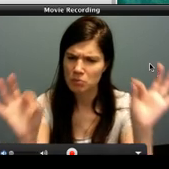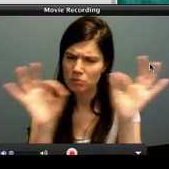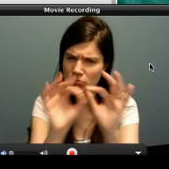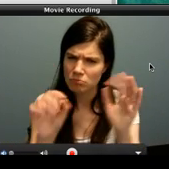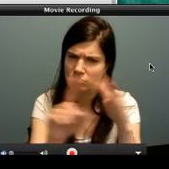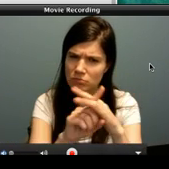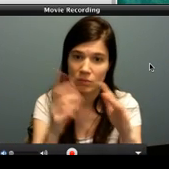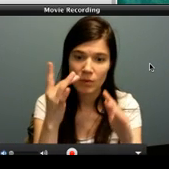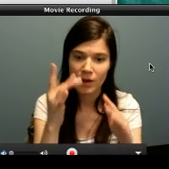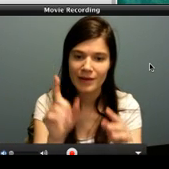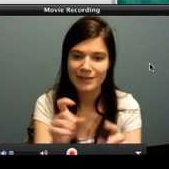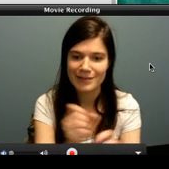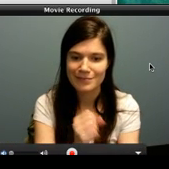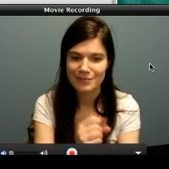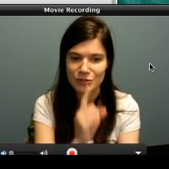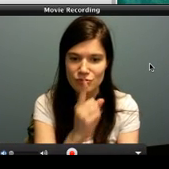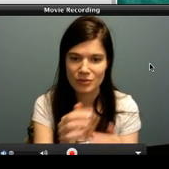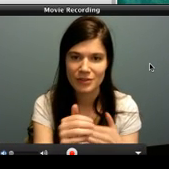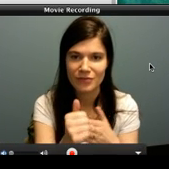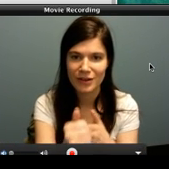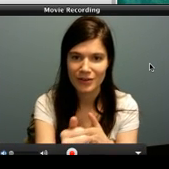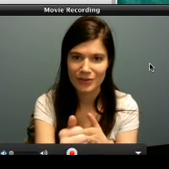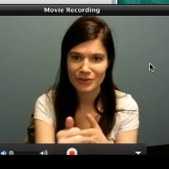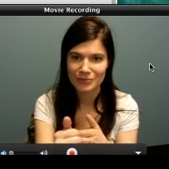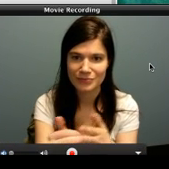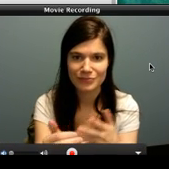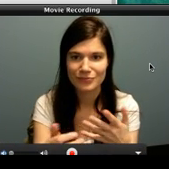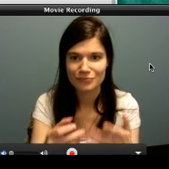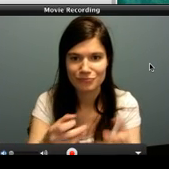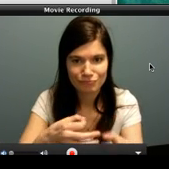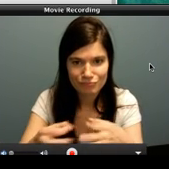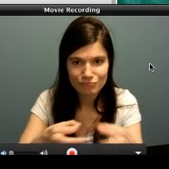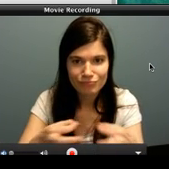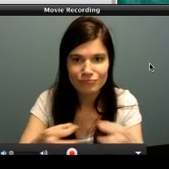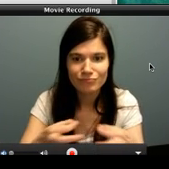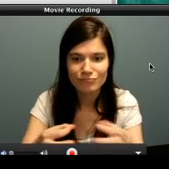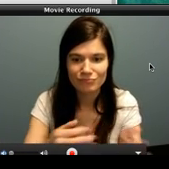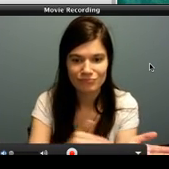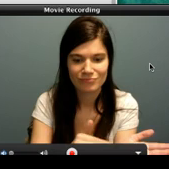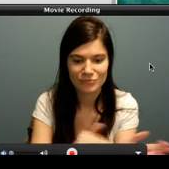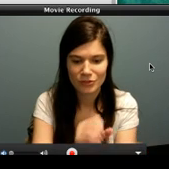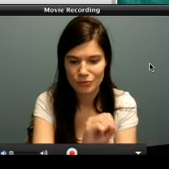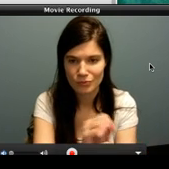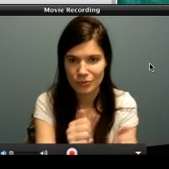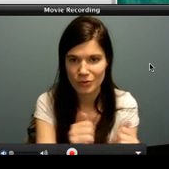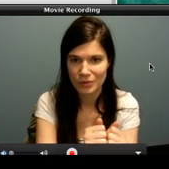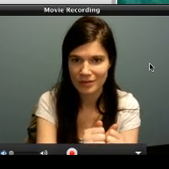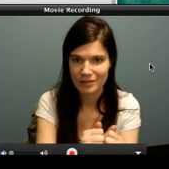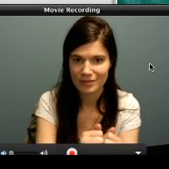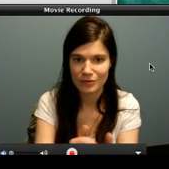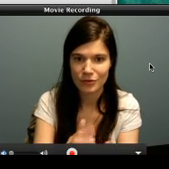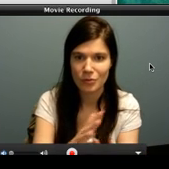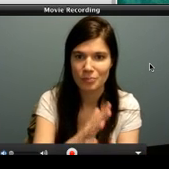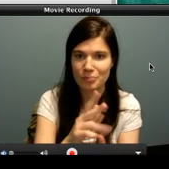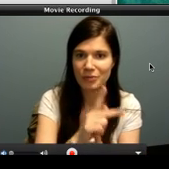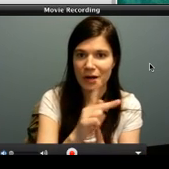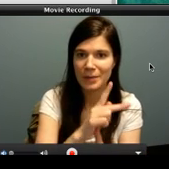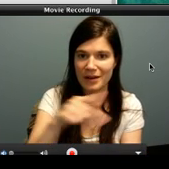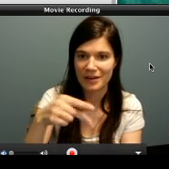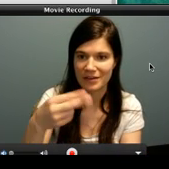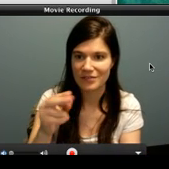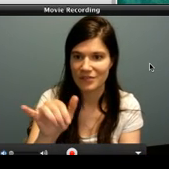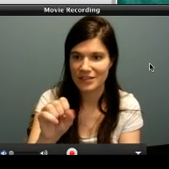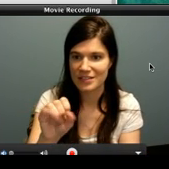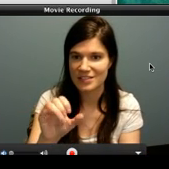instructions. Your radiation oncologist will also work with your primary physician to ensure the best possible outcome.